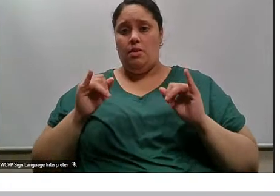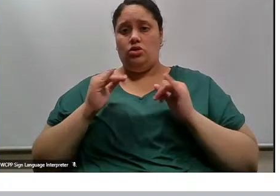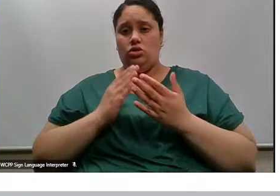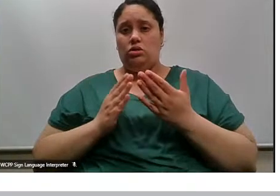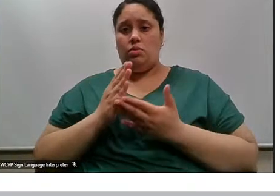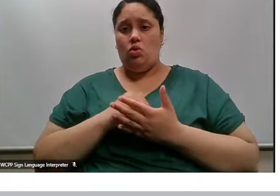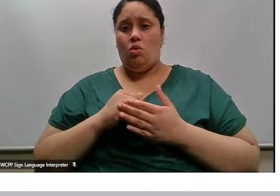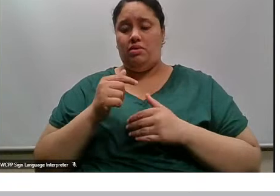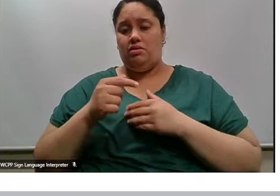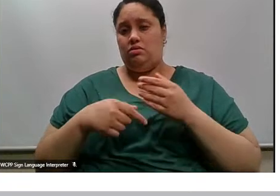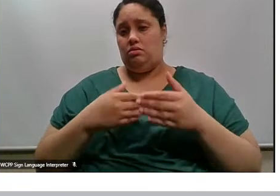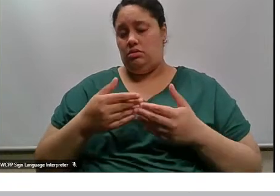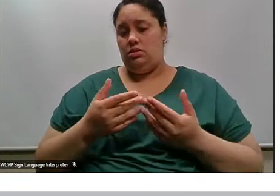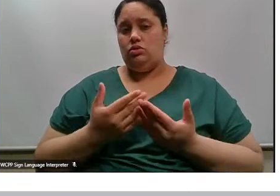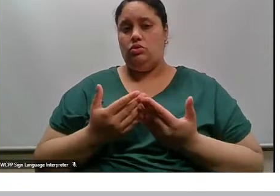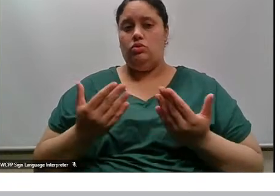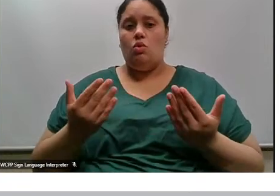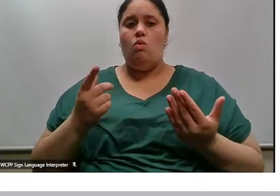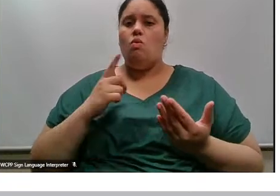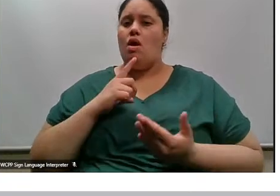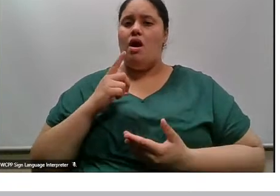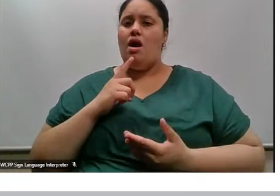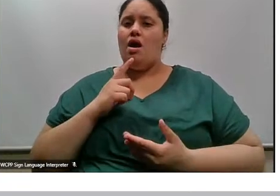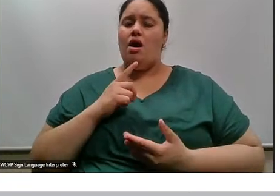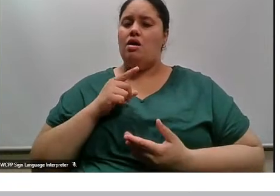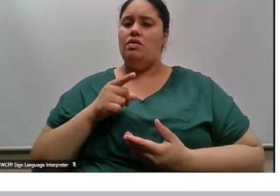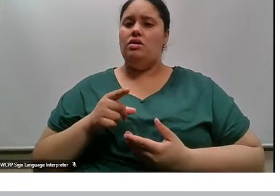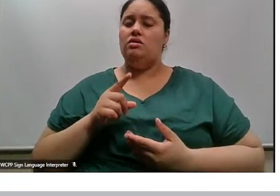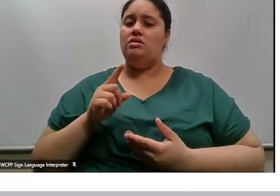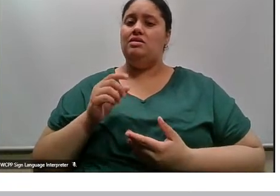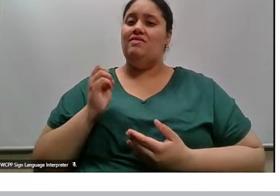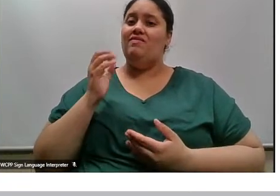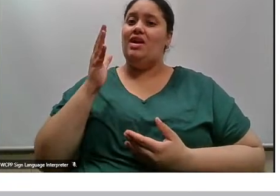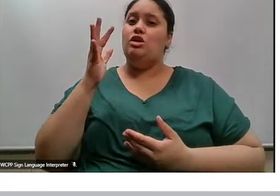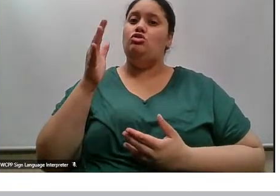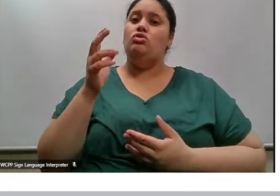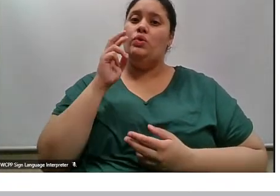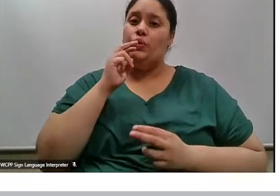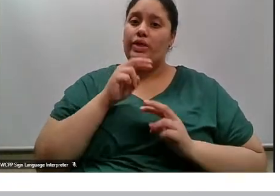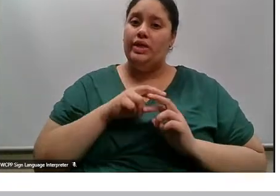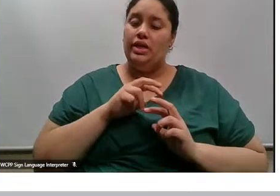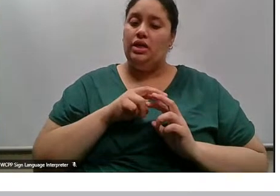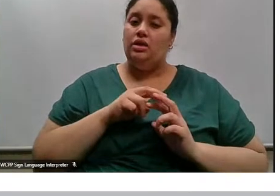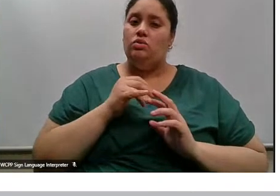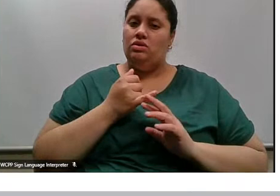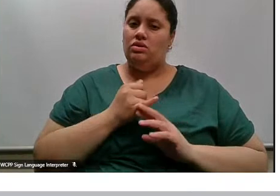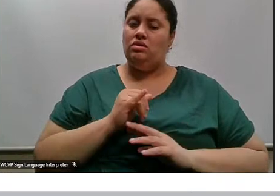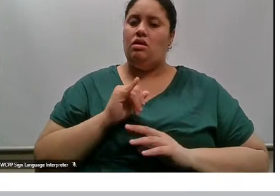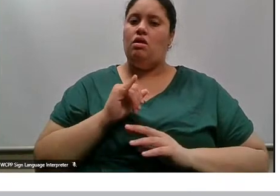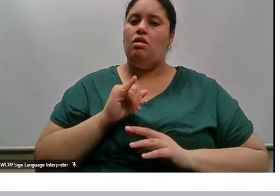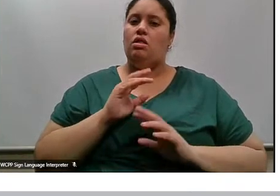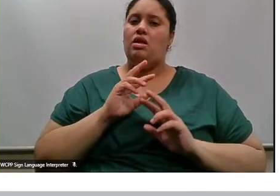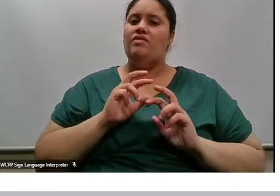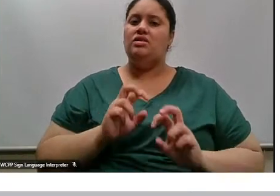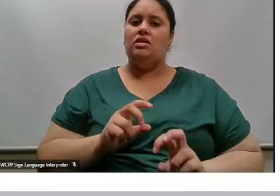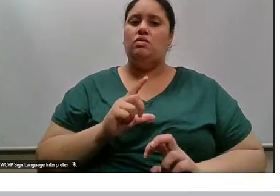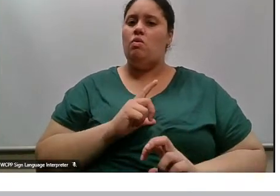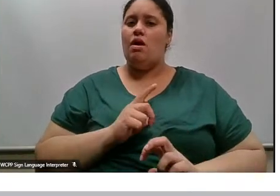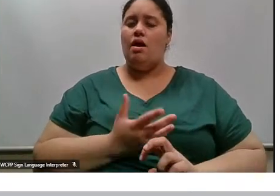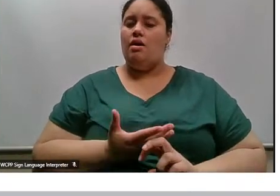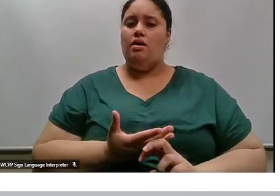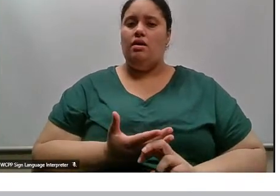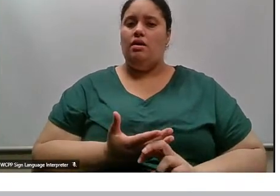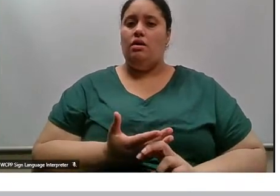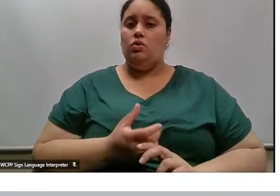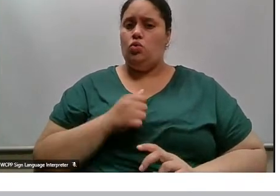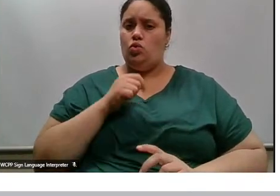etc. So why was this eventually necessary to still investigate? Could